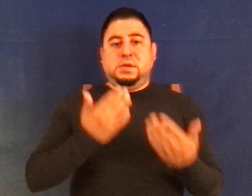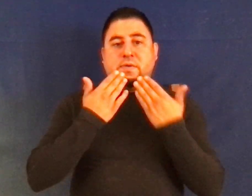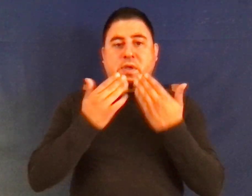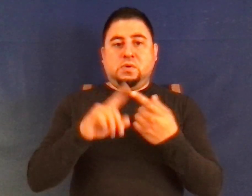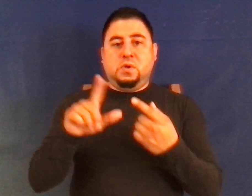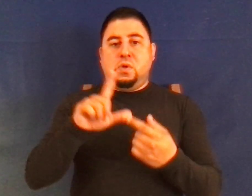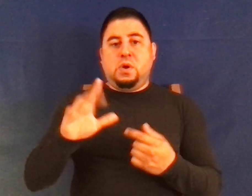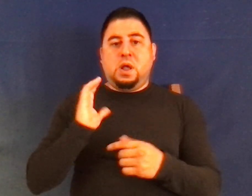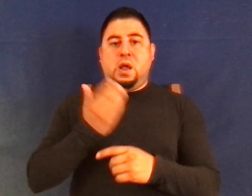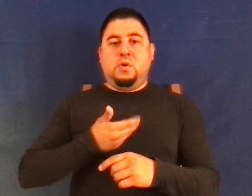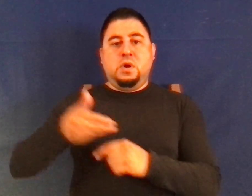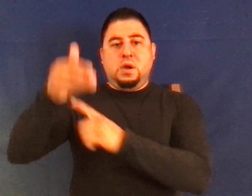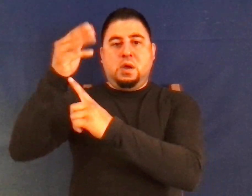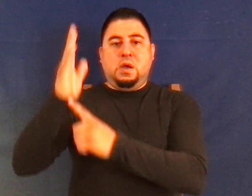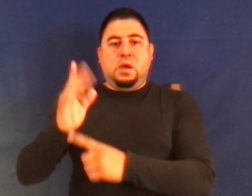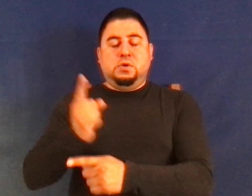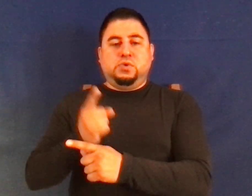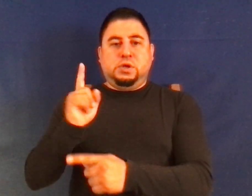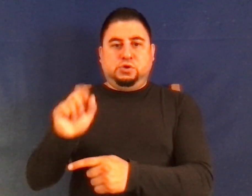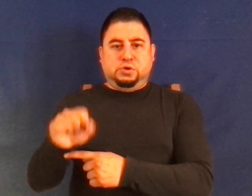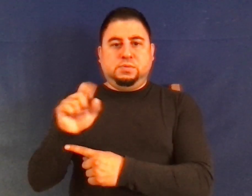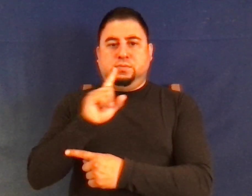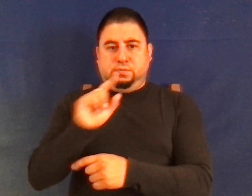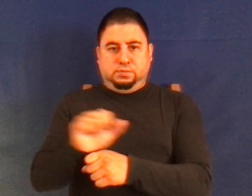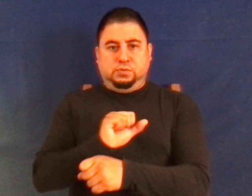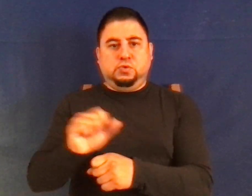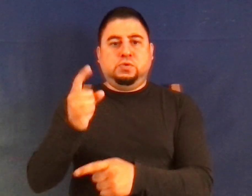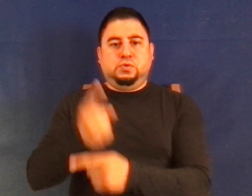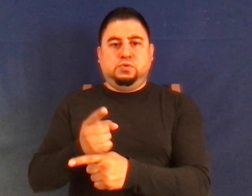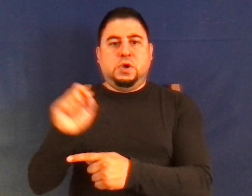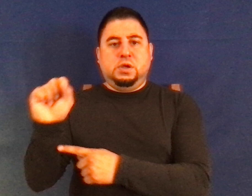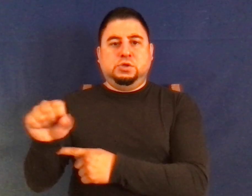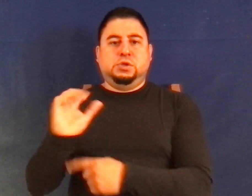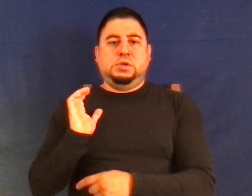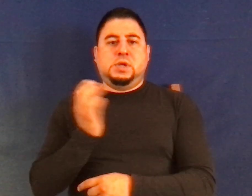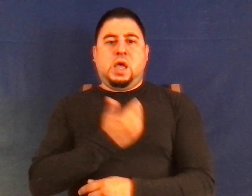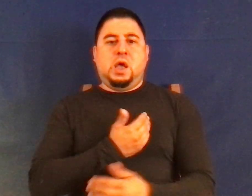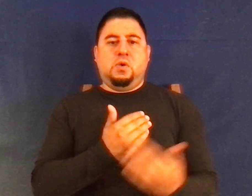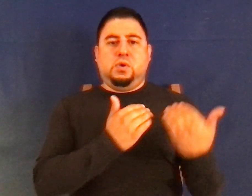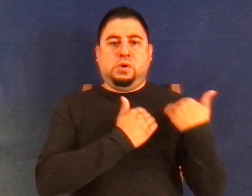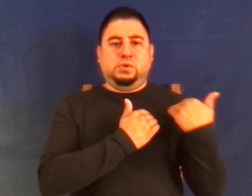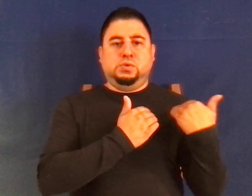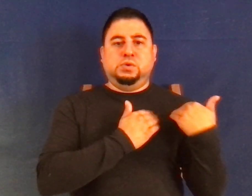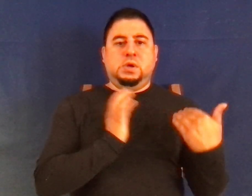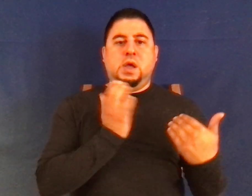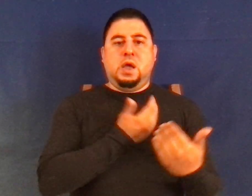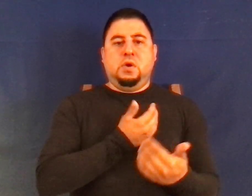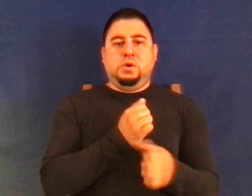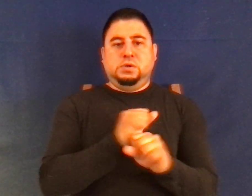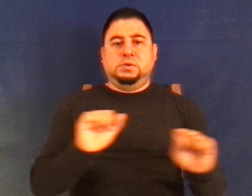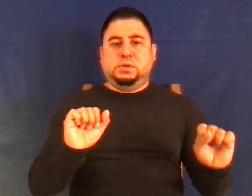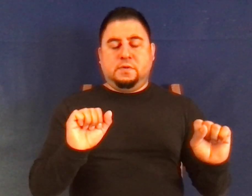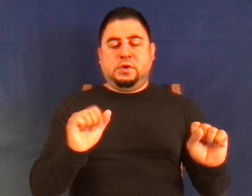Lord our God. It is right and just. It is truly right and just, our duty and our